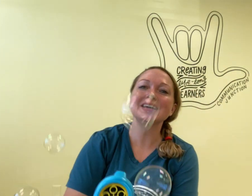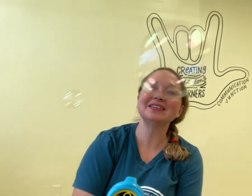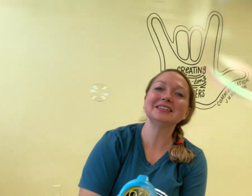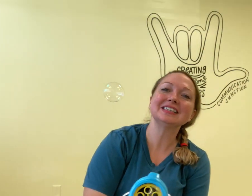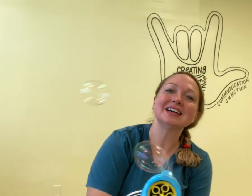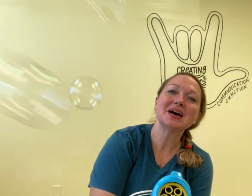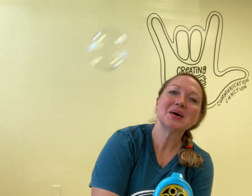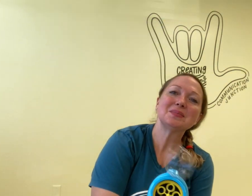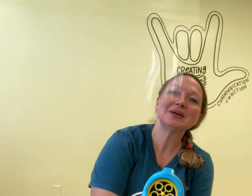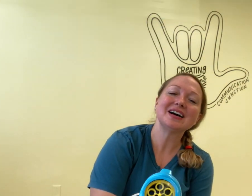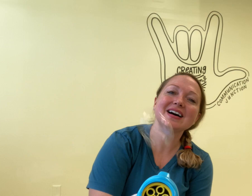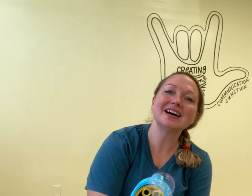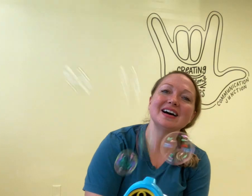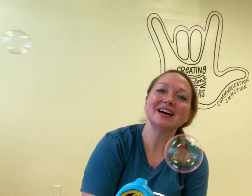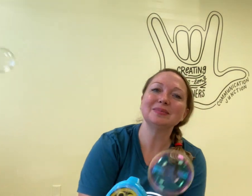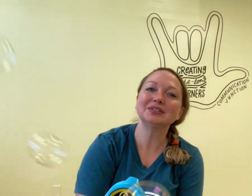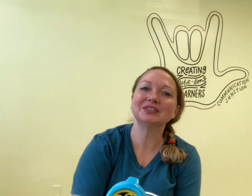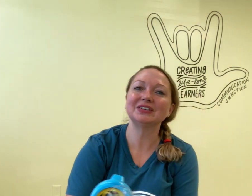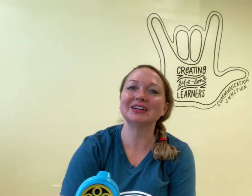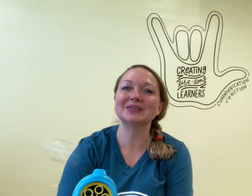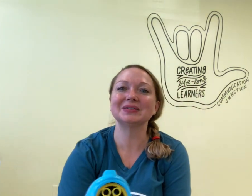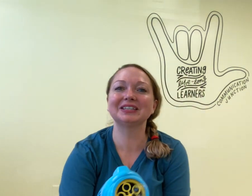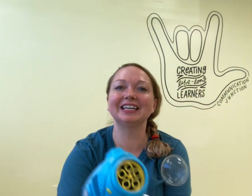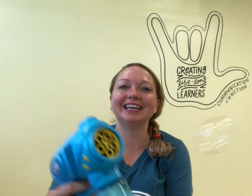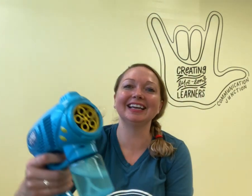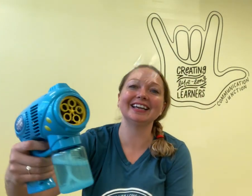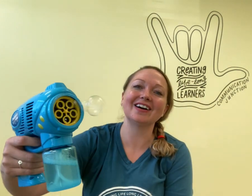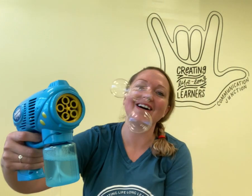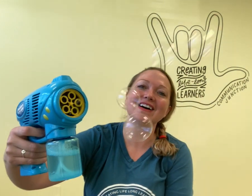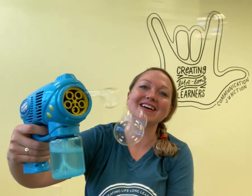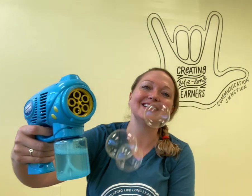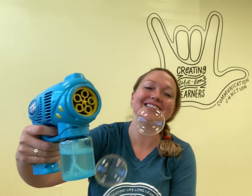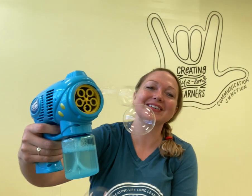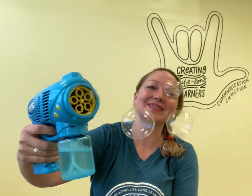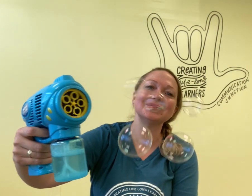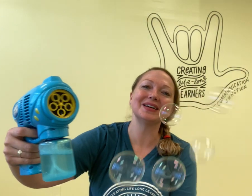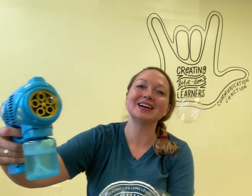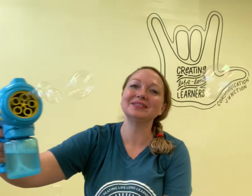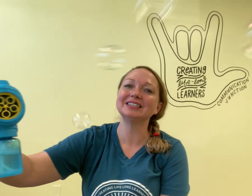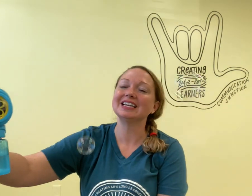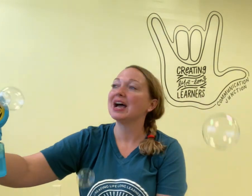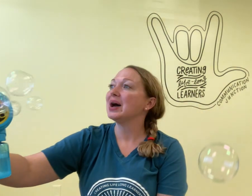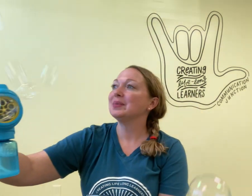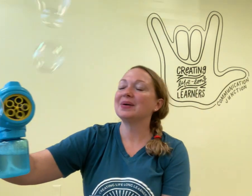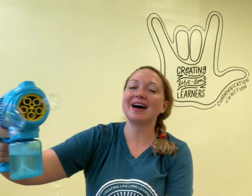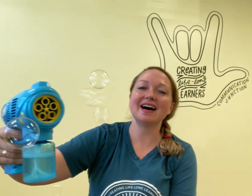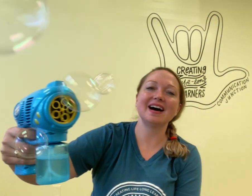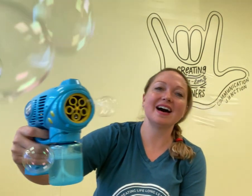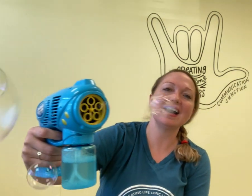around. Bubbles floating all around.